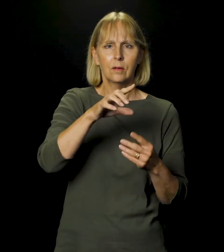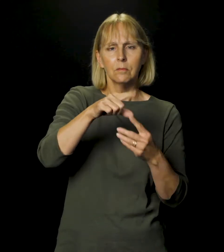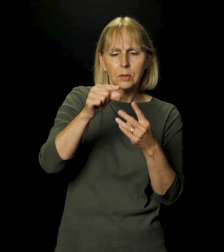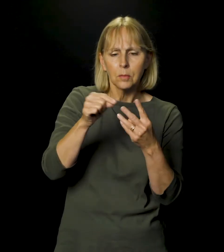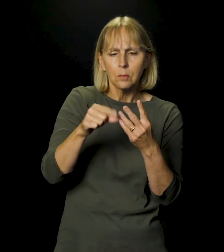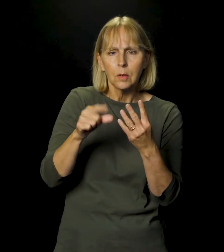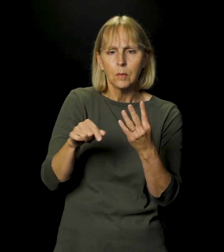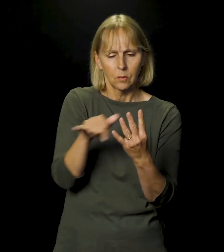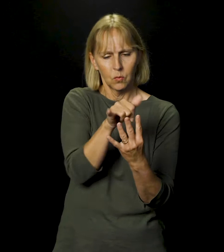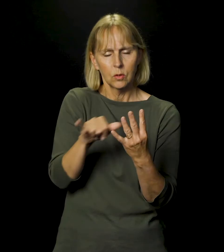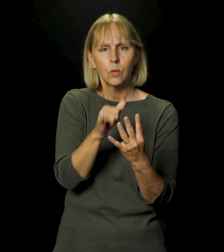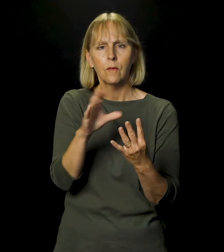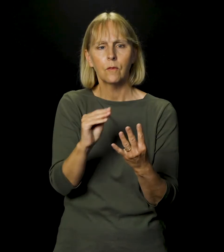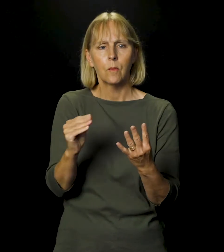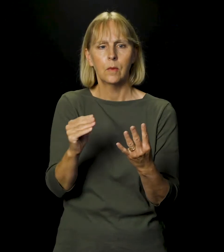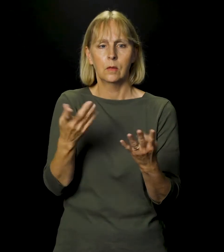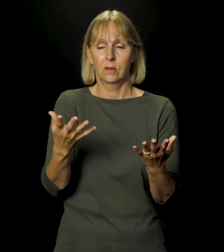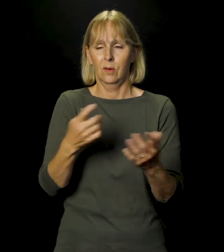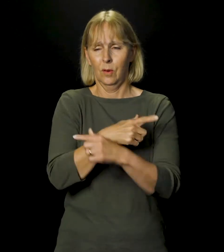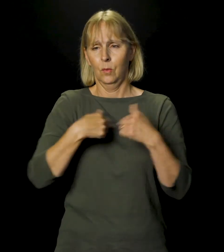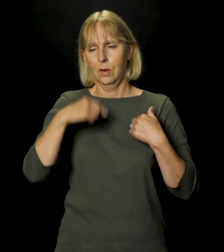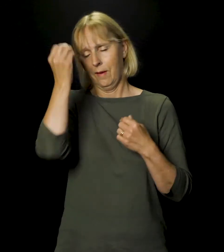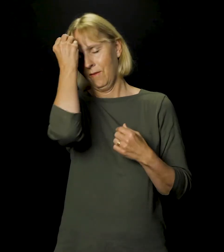That means that we need to ignore